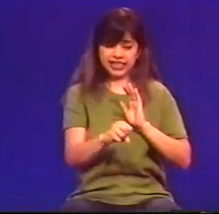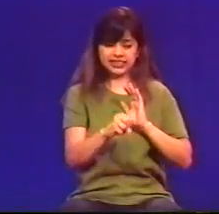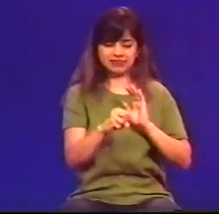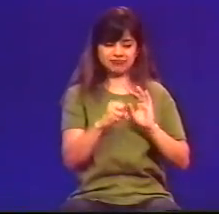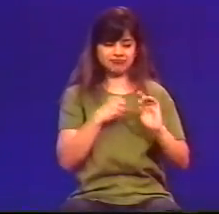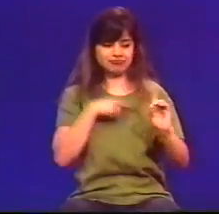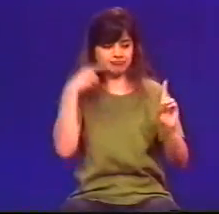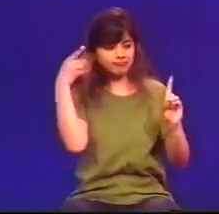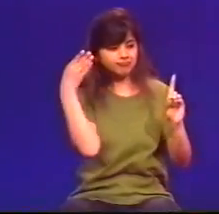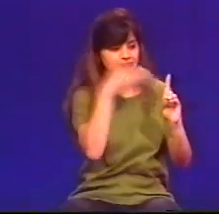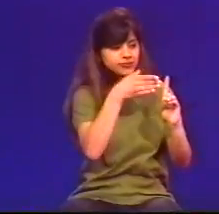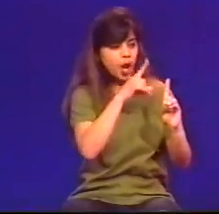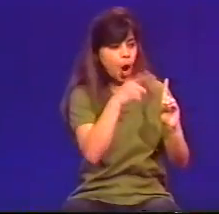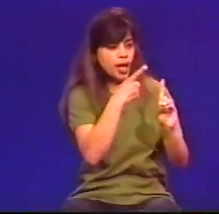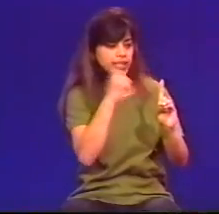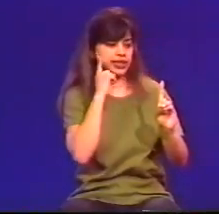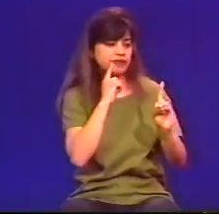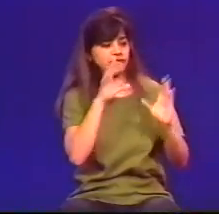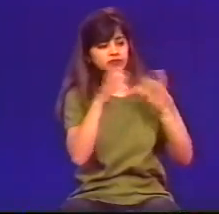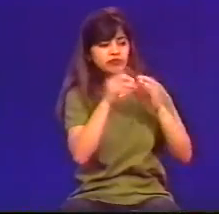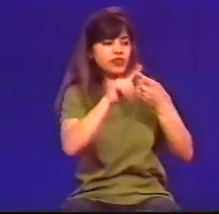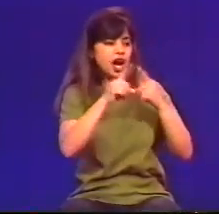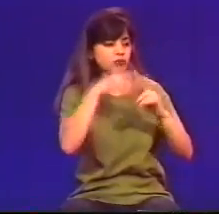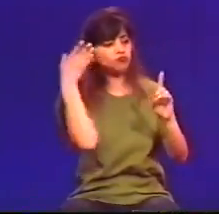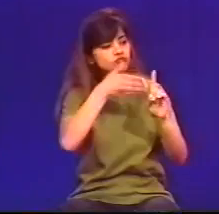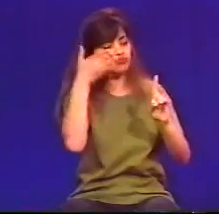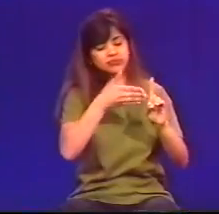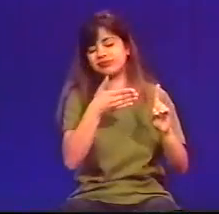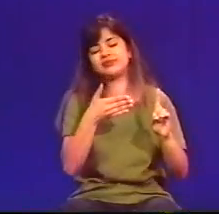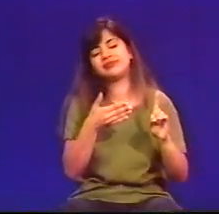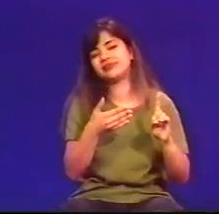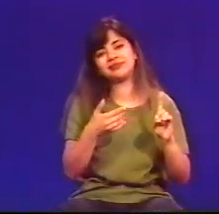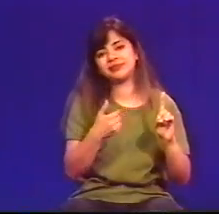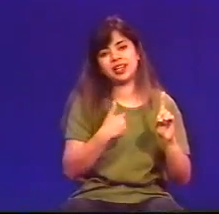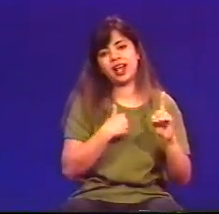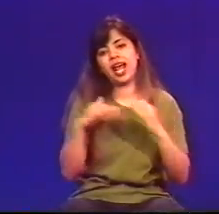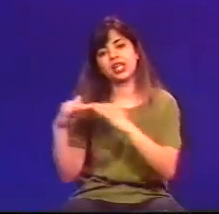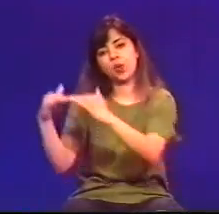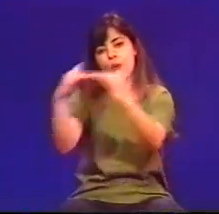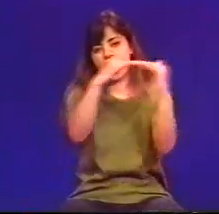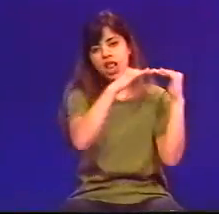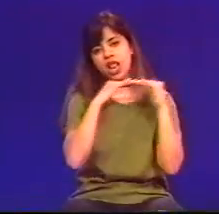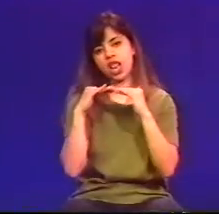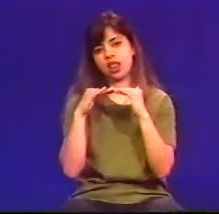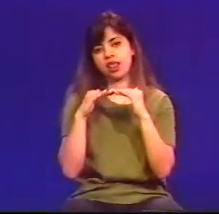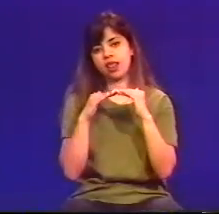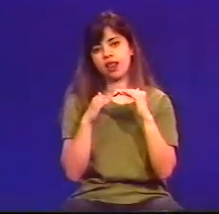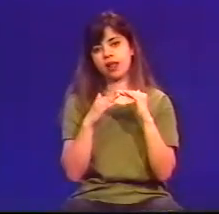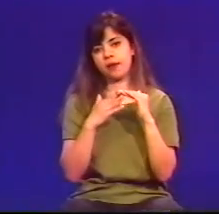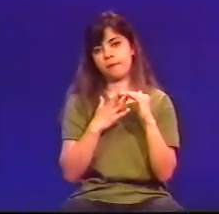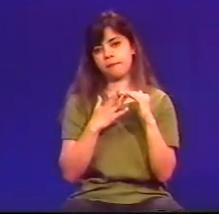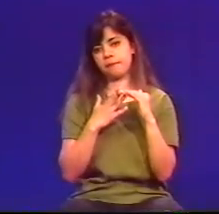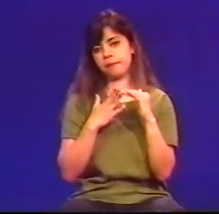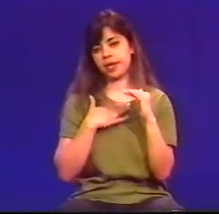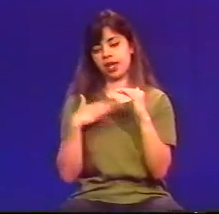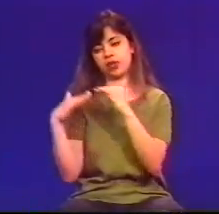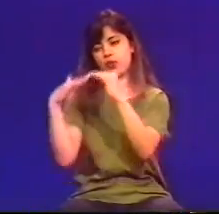Now, I've talked about being a member of the deaf community and how that's important for my cultural identity, but that doesn't mean that I only want to hang out